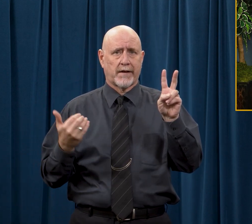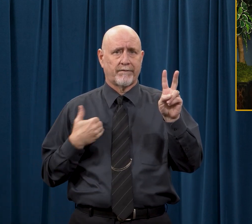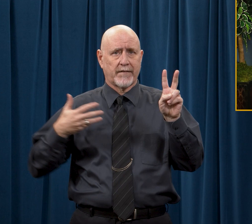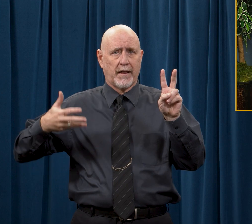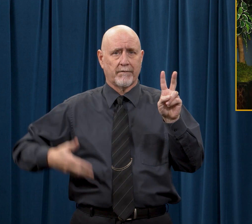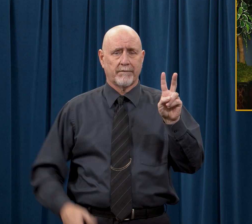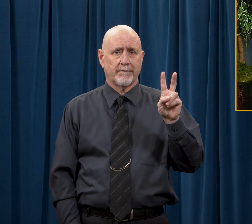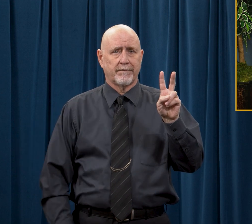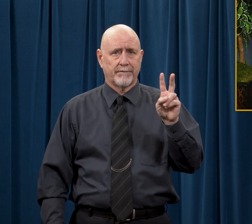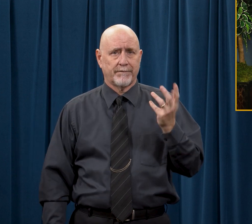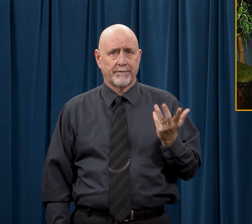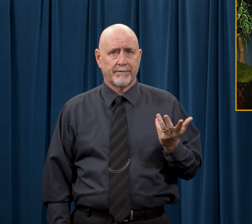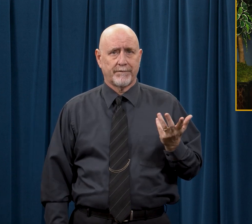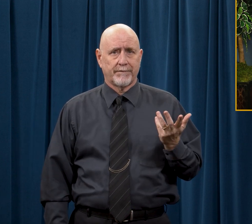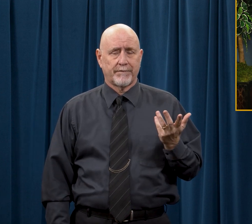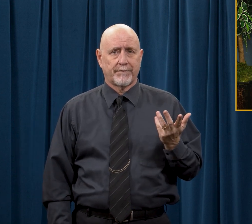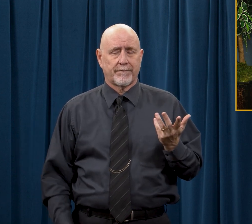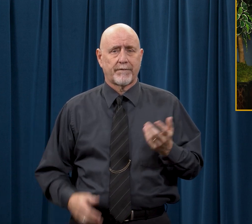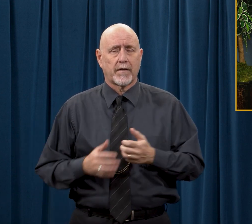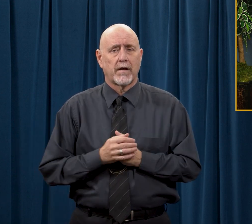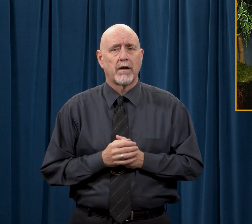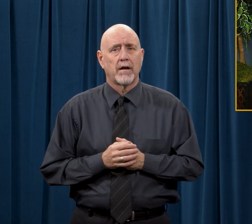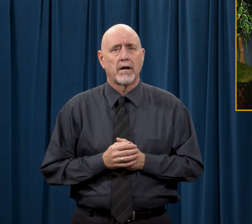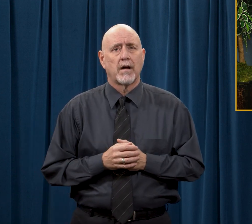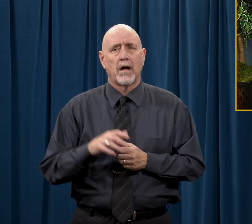known to exist today.